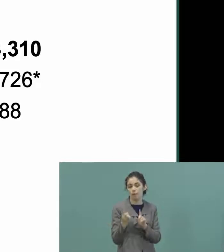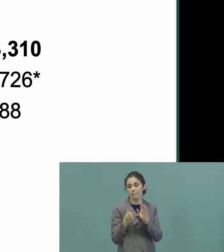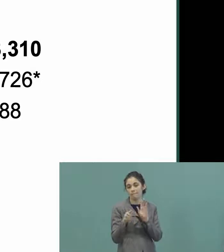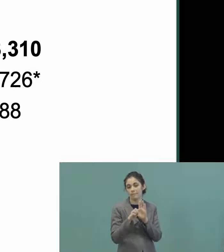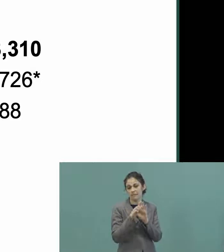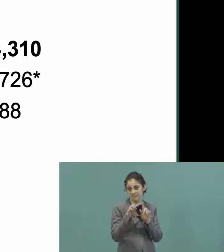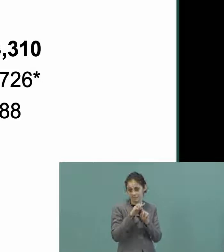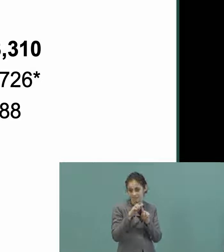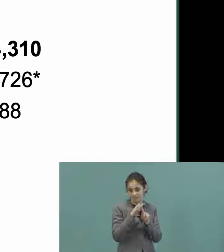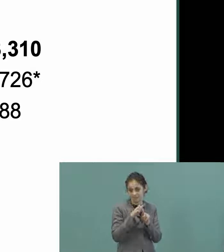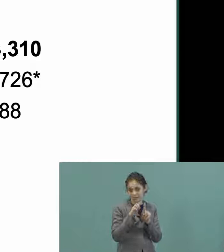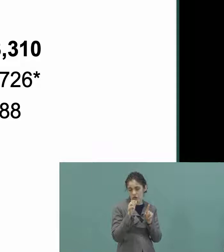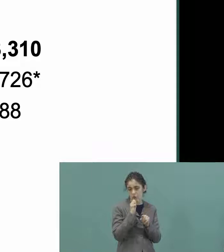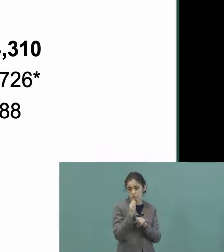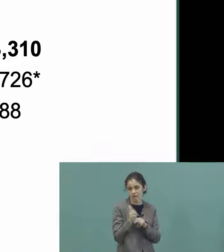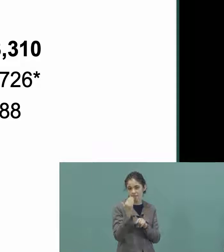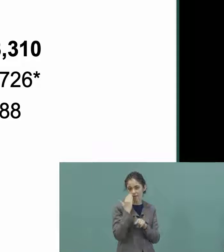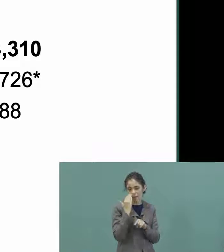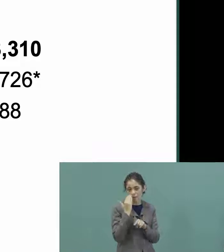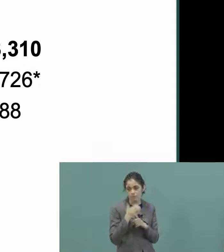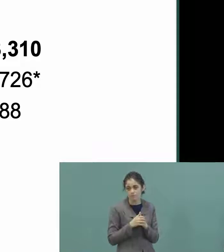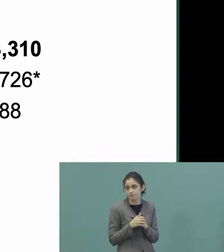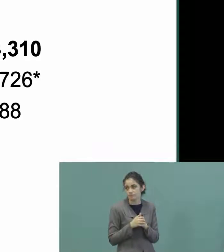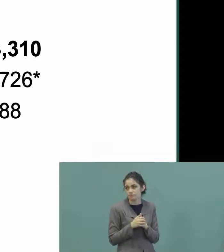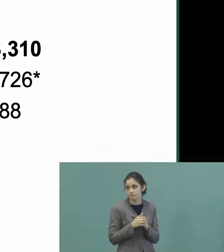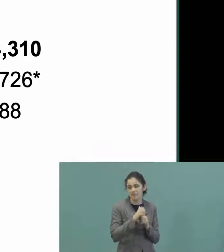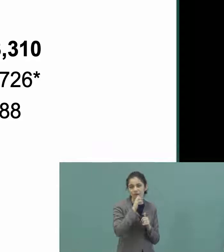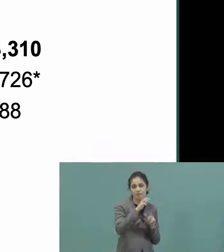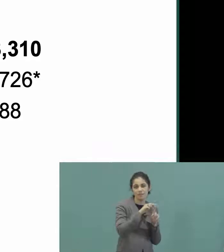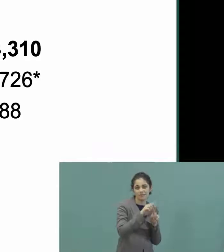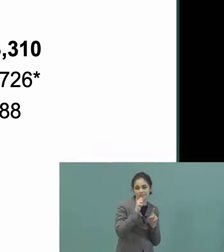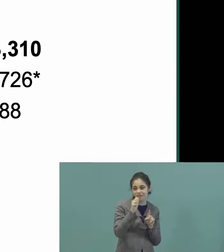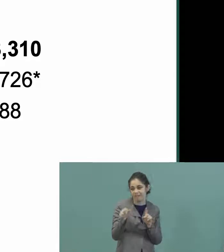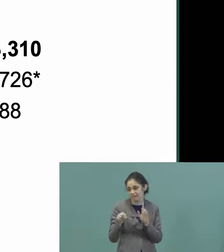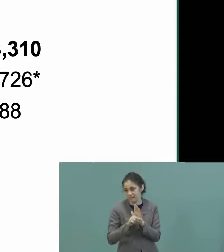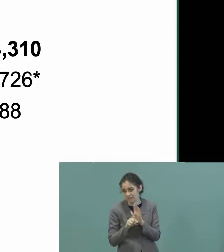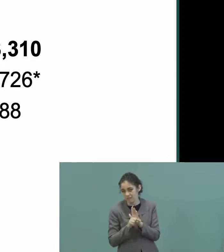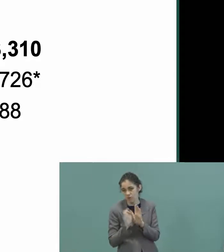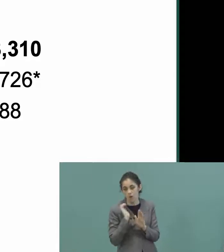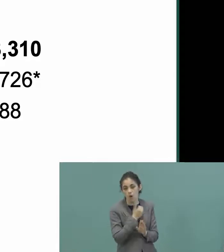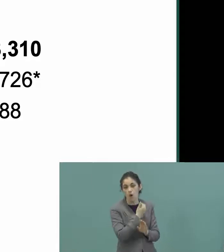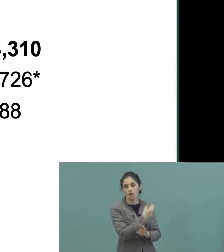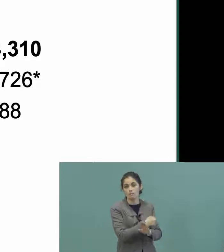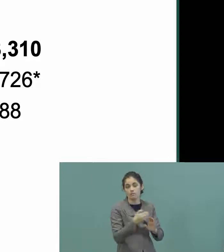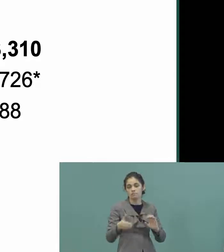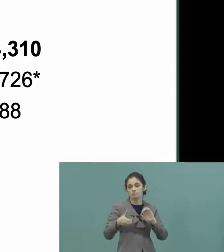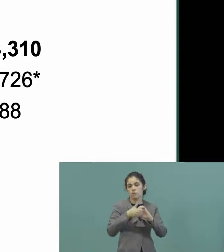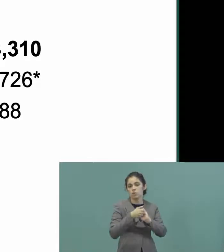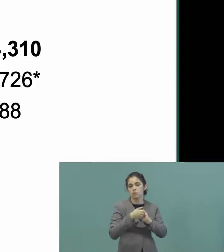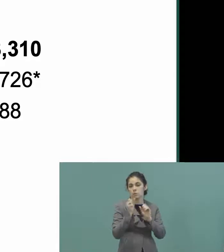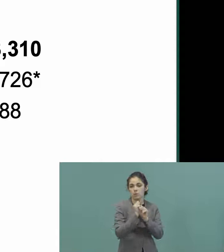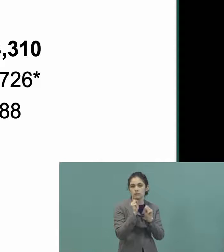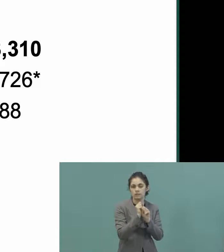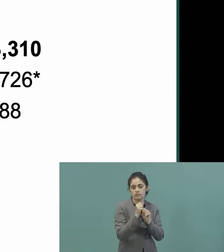positives and indeterminants, meaning they're not positive or negative. So our hospital partners have been working to try to give us